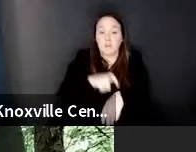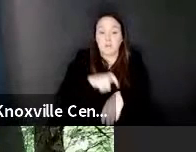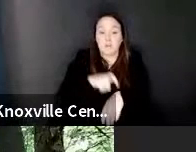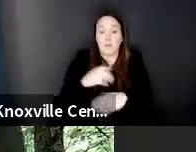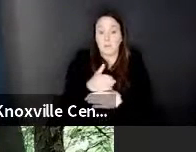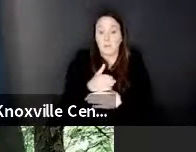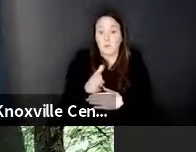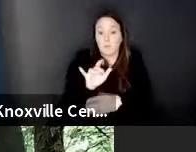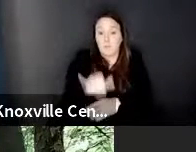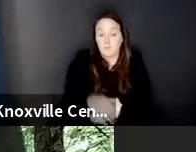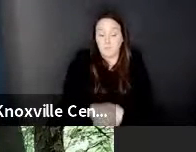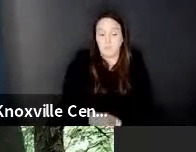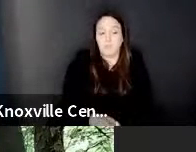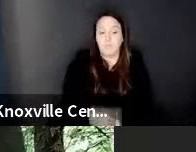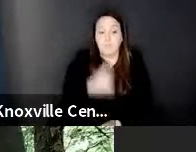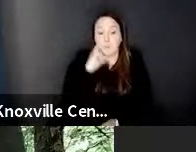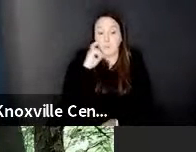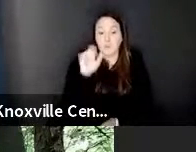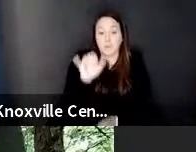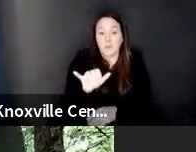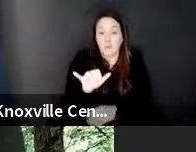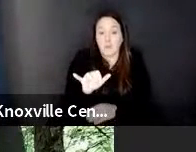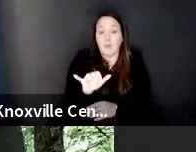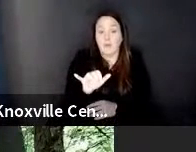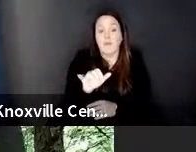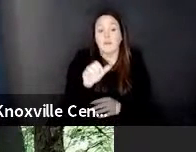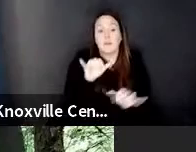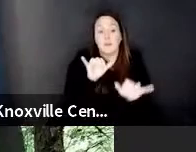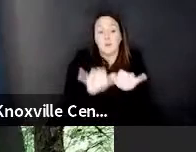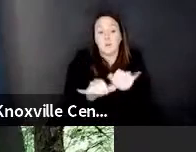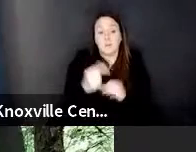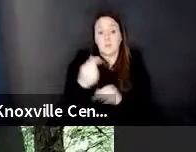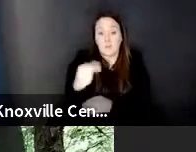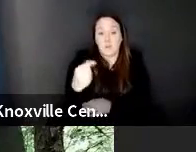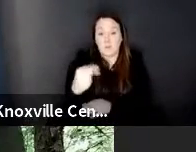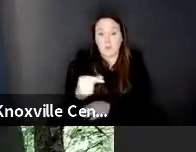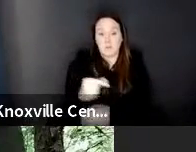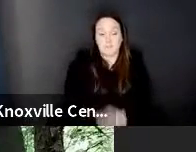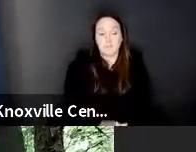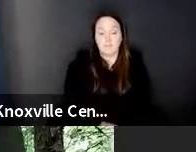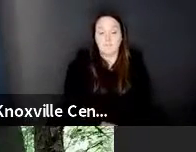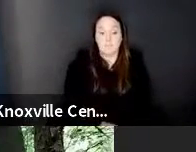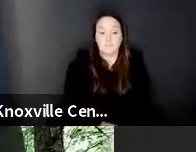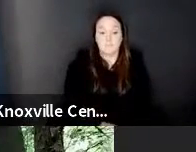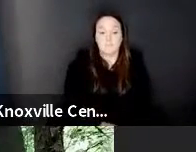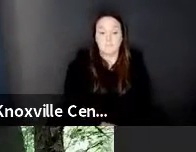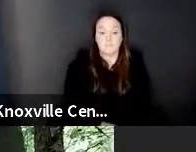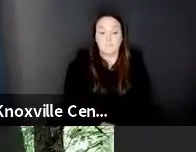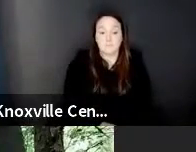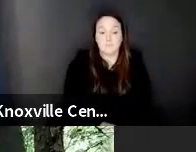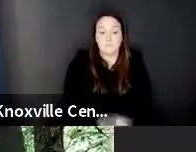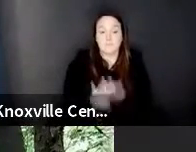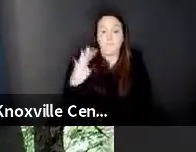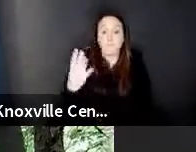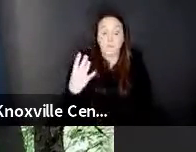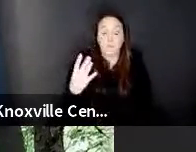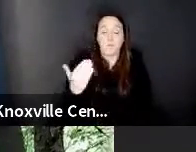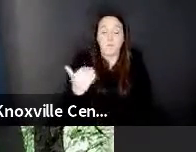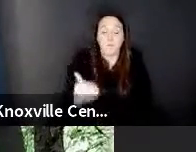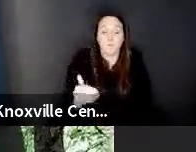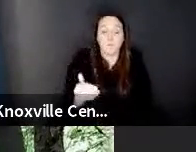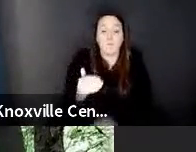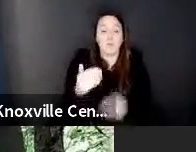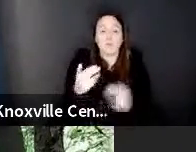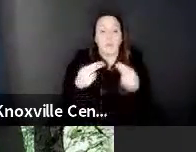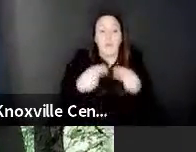time frame. Because of this, our benchmark continues to be represented as green. Our fourth benchmark, healthcare